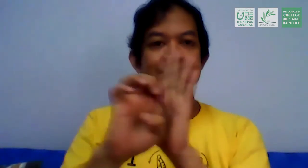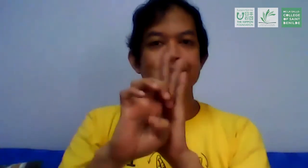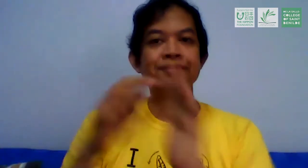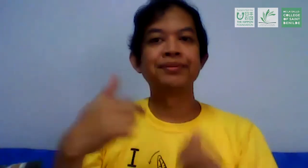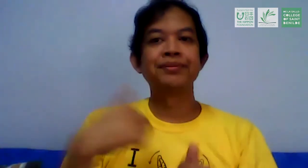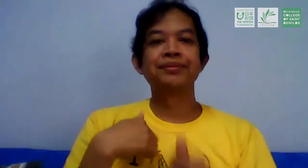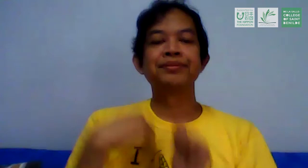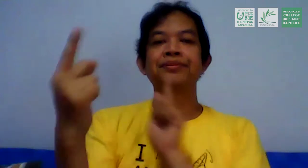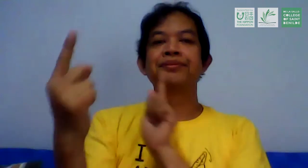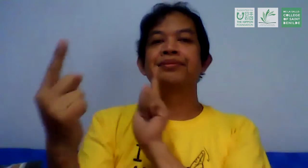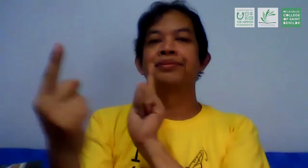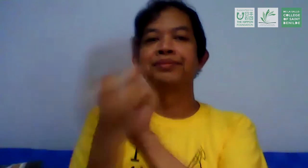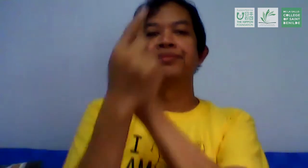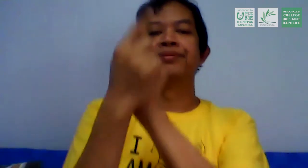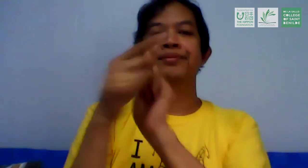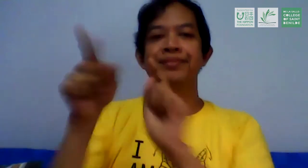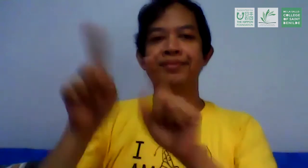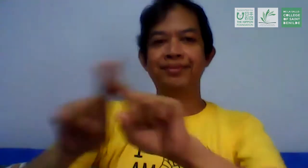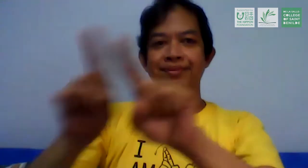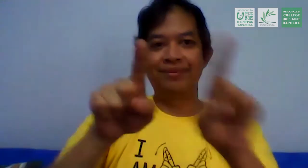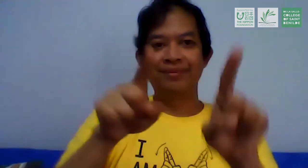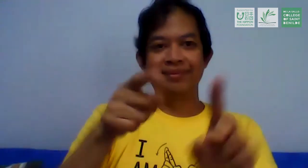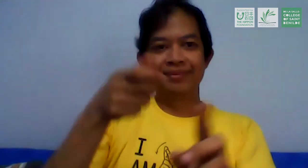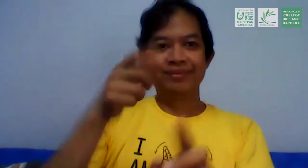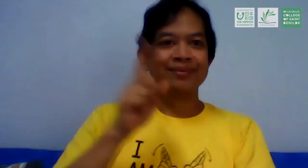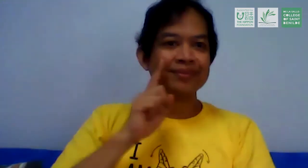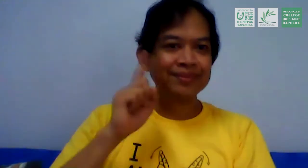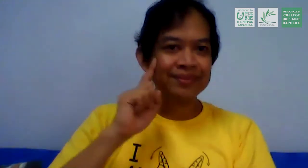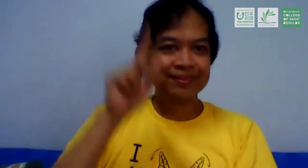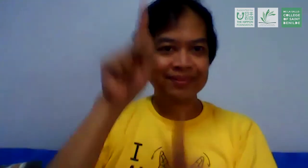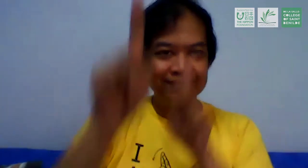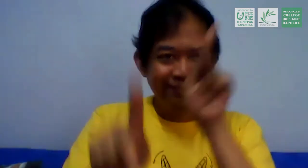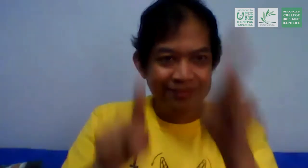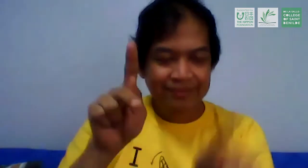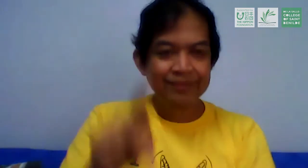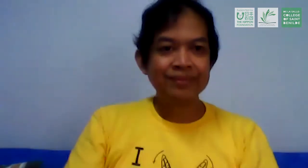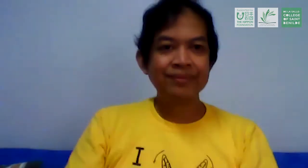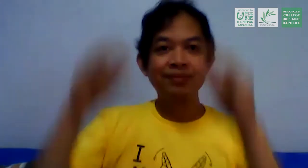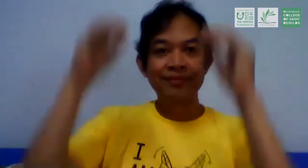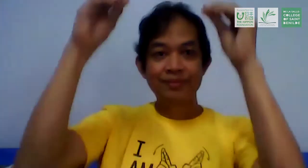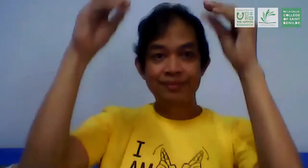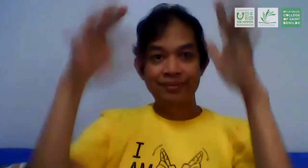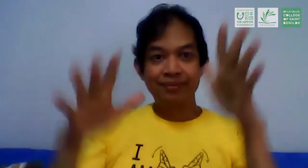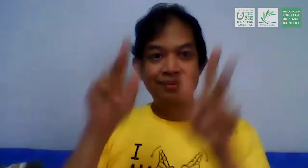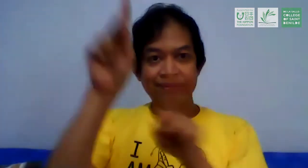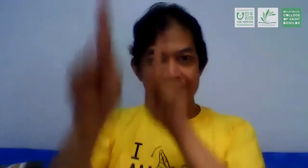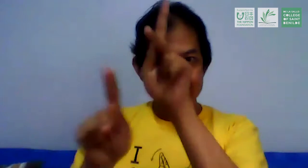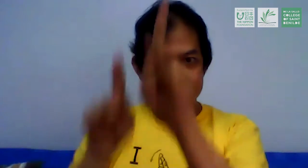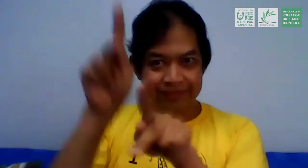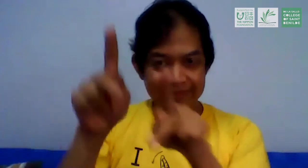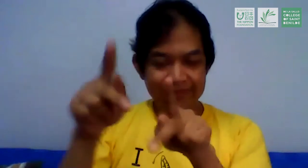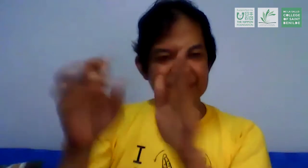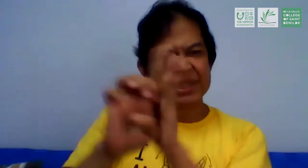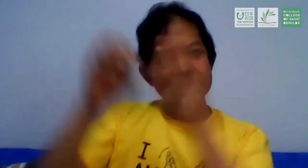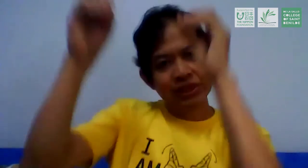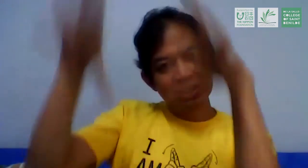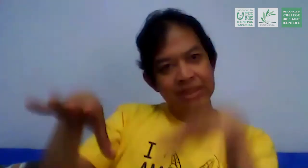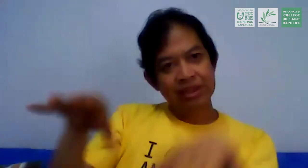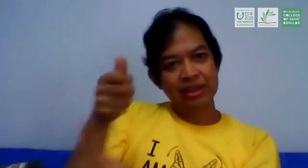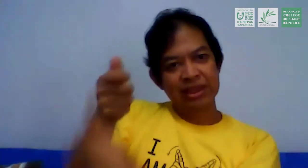various provinces, and I would meet different deaf people.